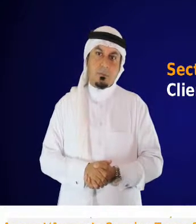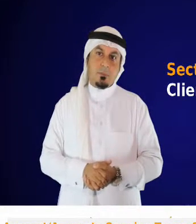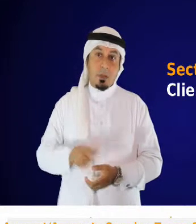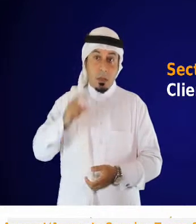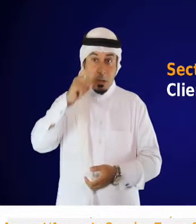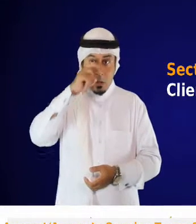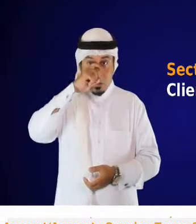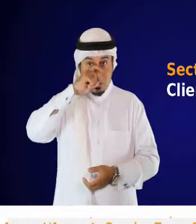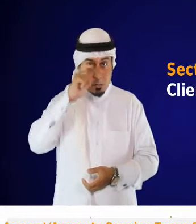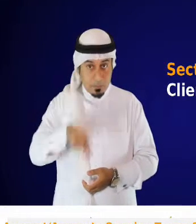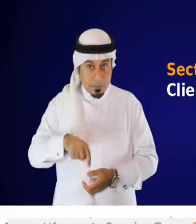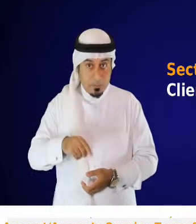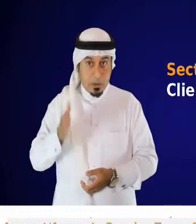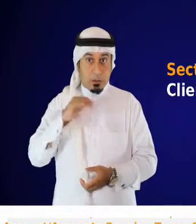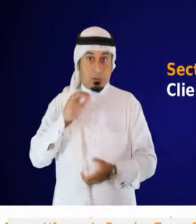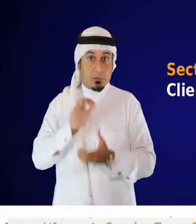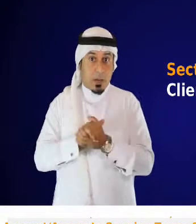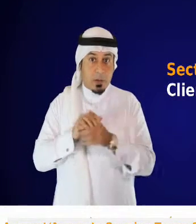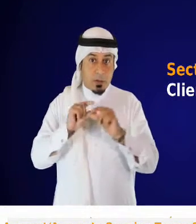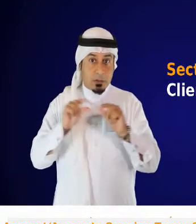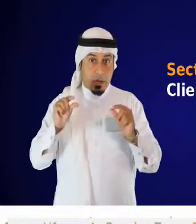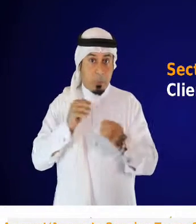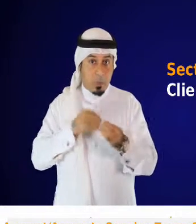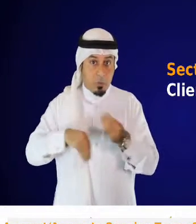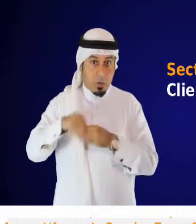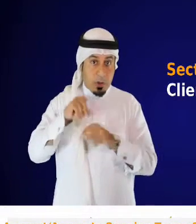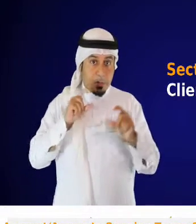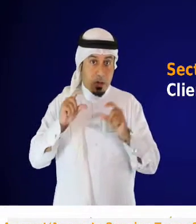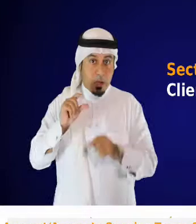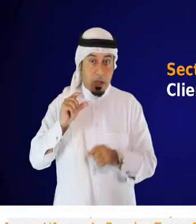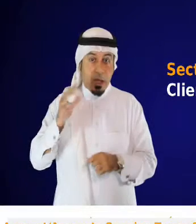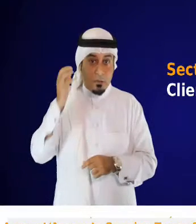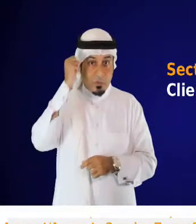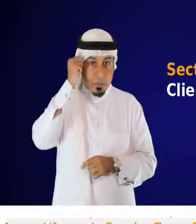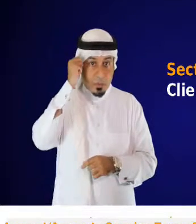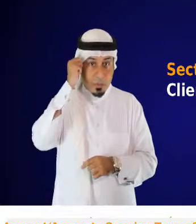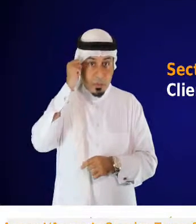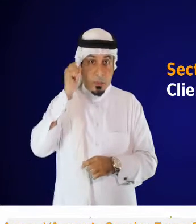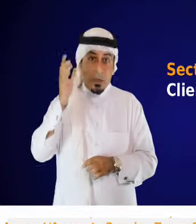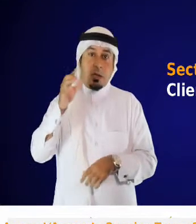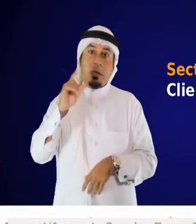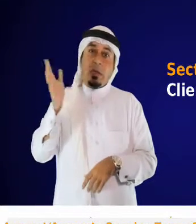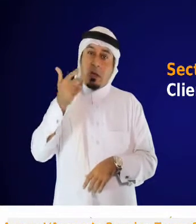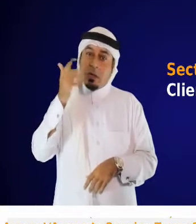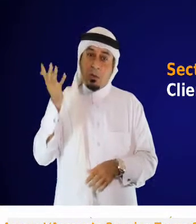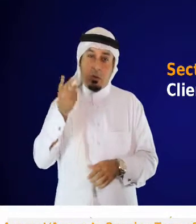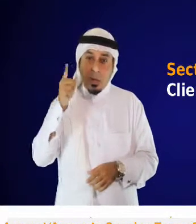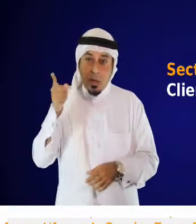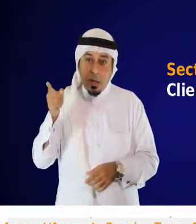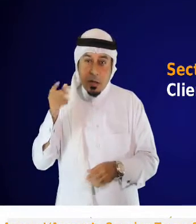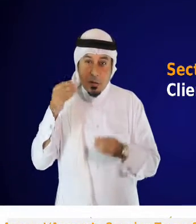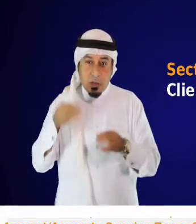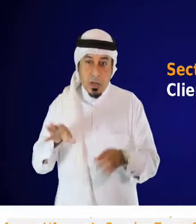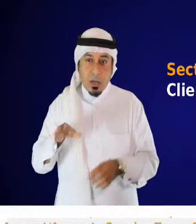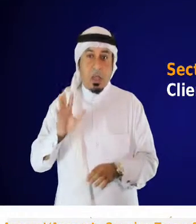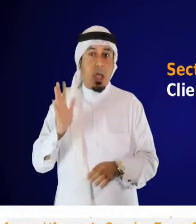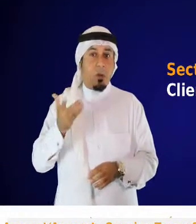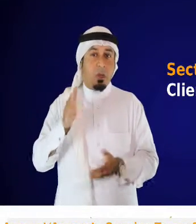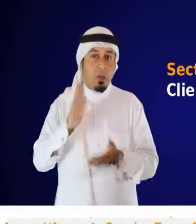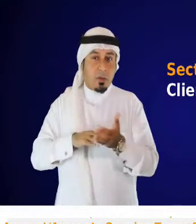memorized. 4. The customer shall indemnify and hold the bank indemnified against any loss or damage occasioned